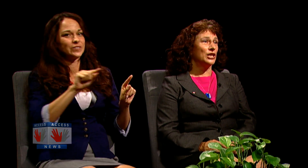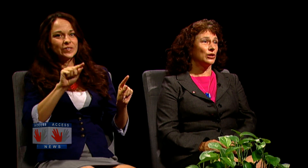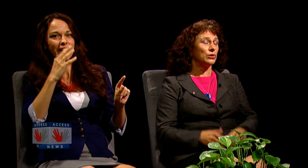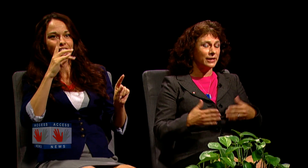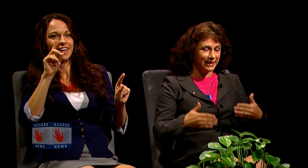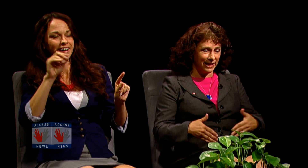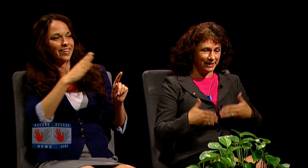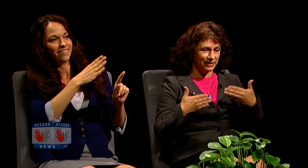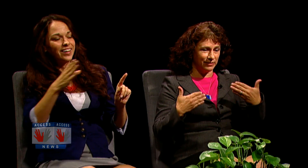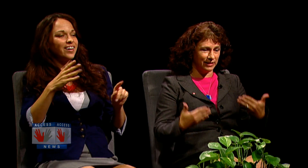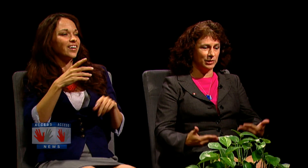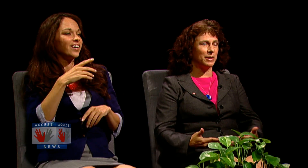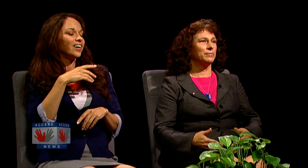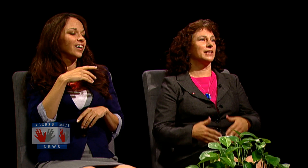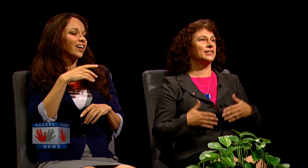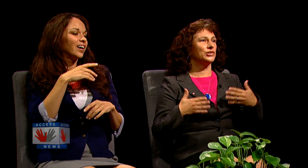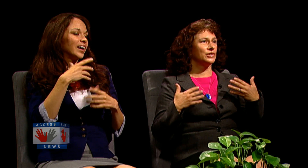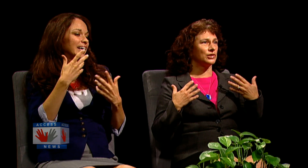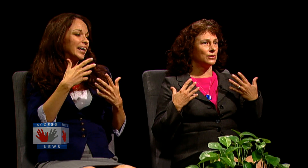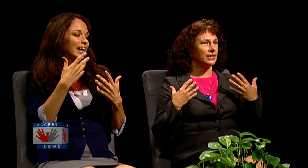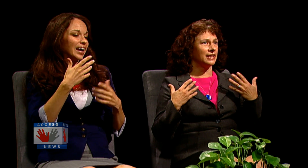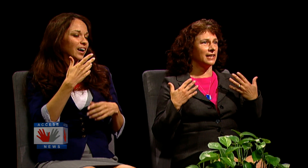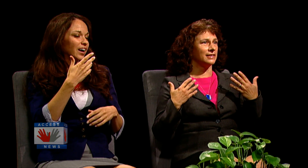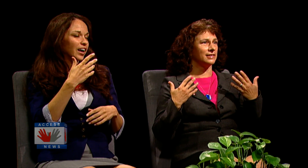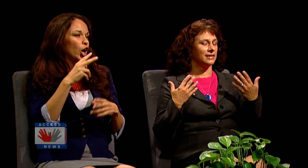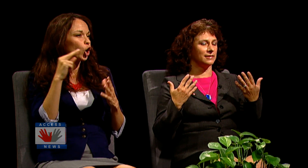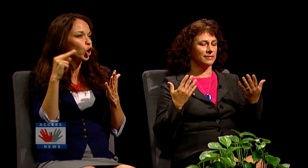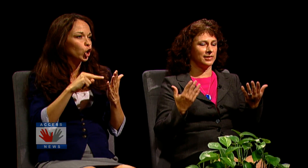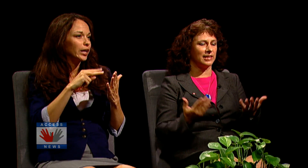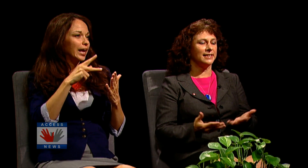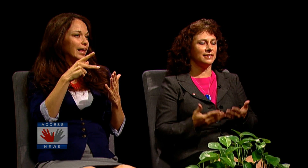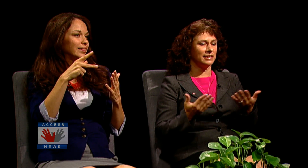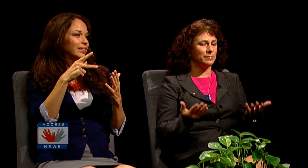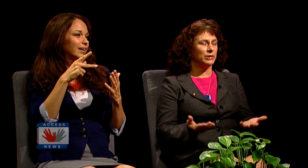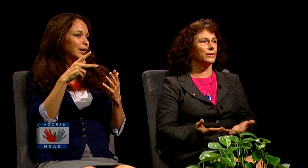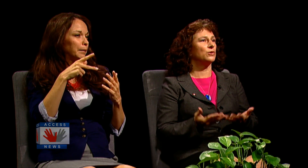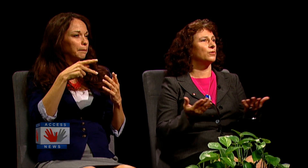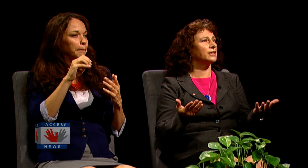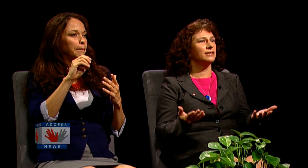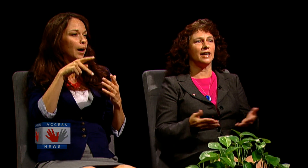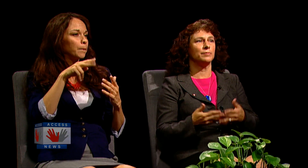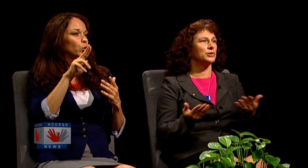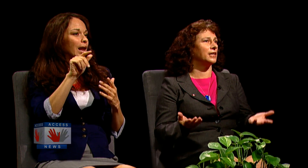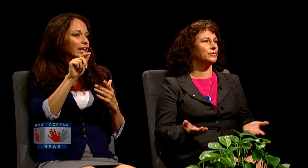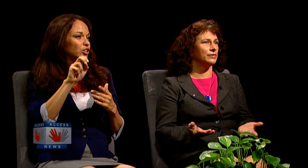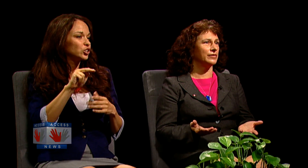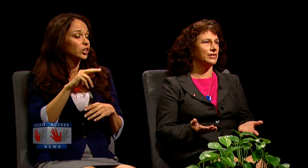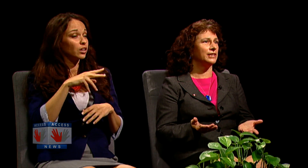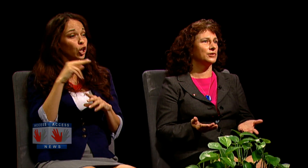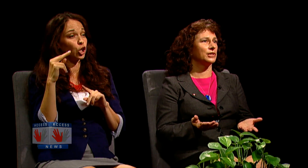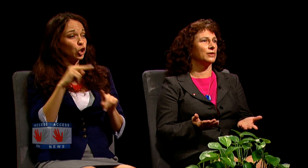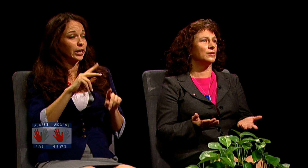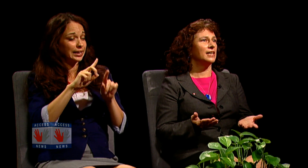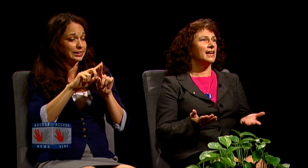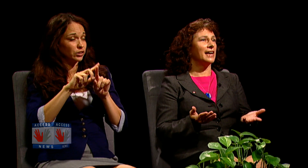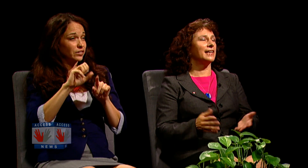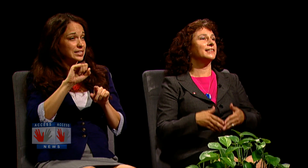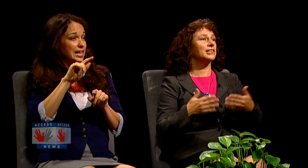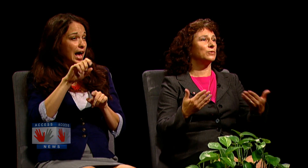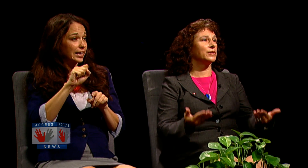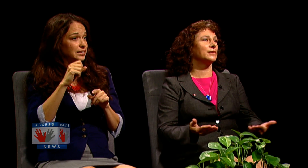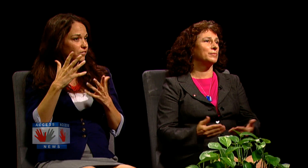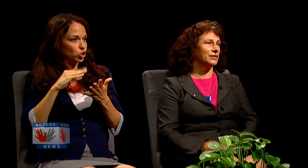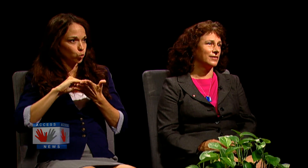Colorado, looking at these populations, looking at sites that had been recorded up to 150 years ago,